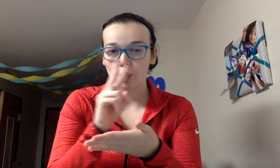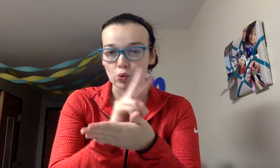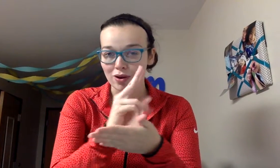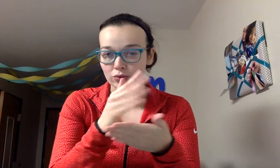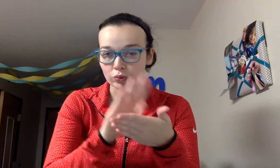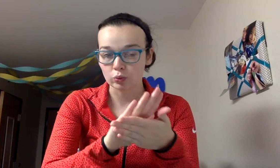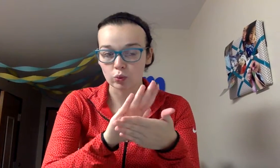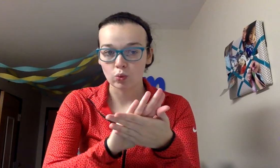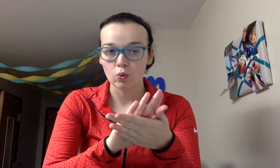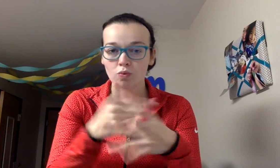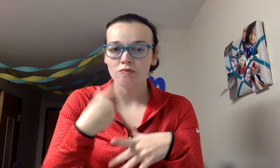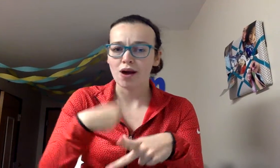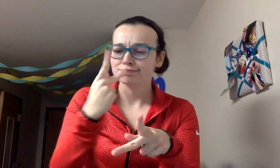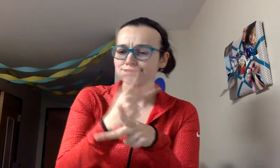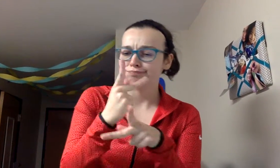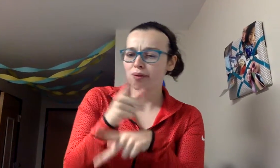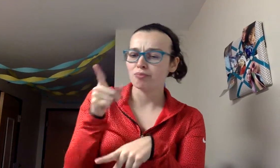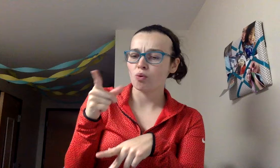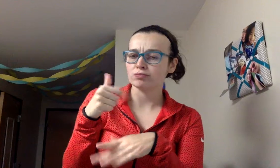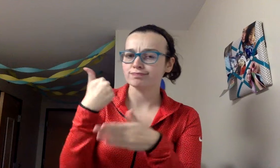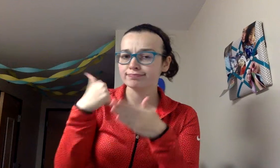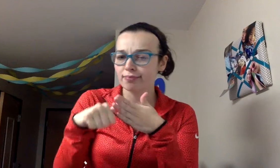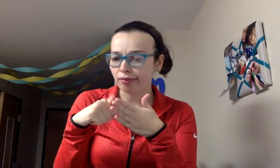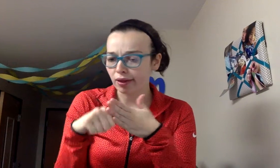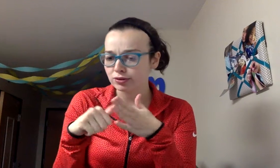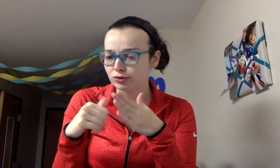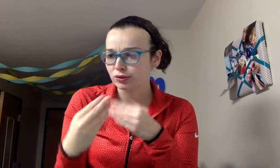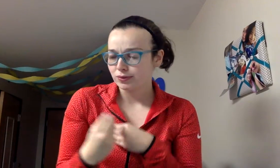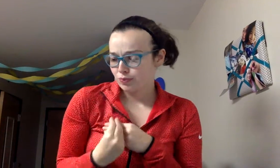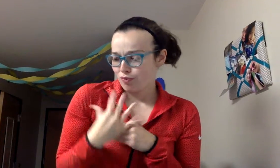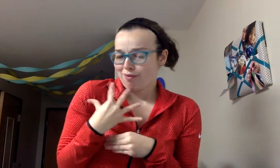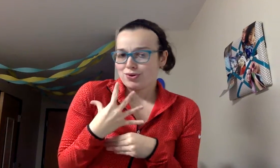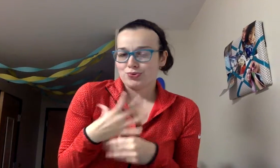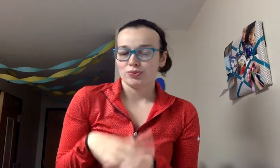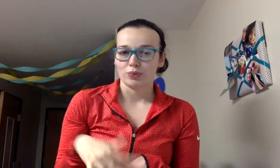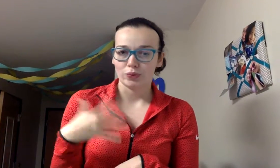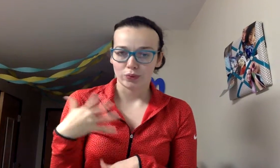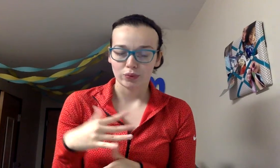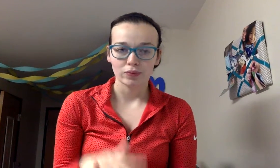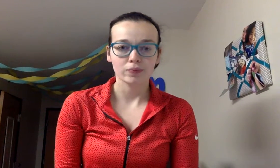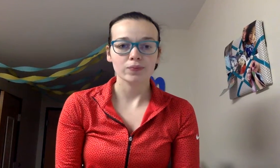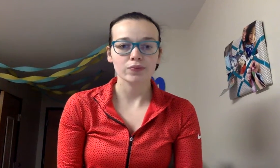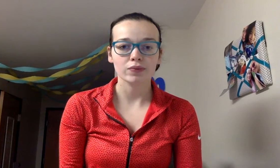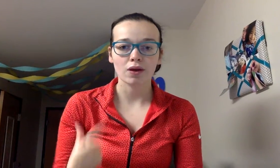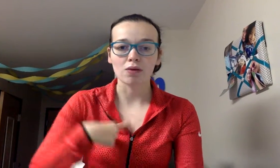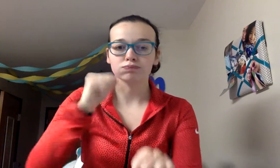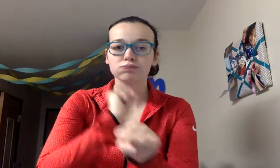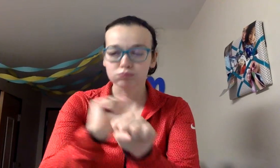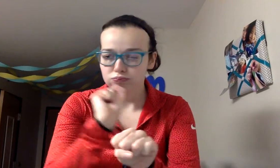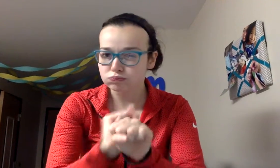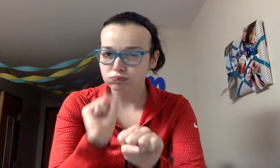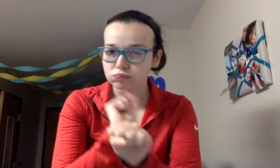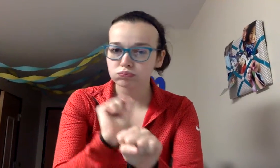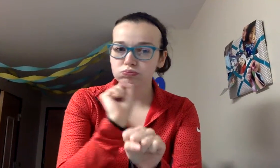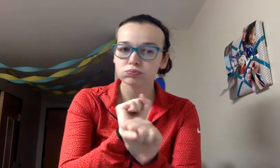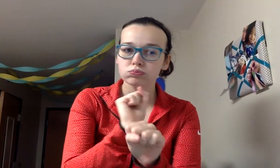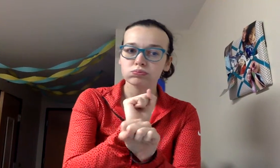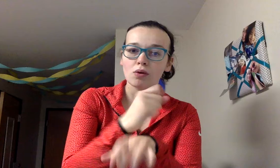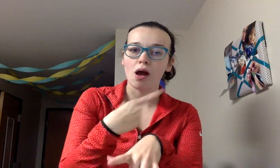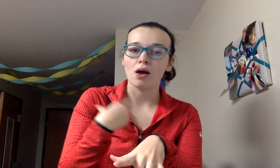They're very inspirational. But then the darndest thing happened. You know, I worked hard, and I became a junior faculty member, and I